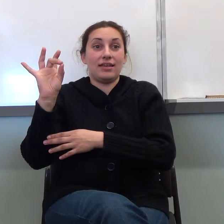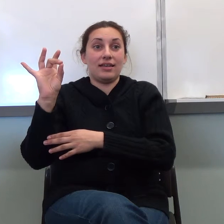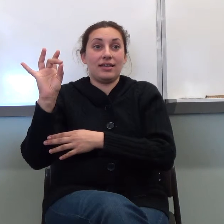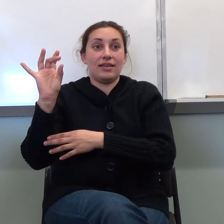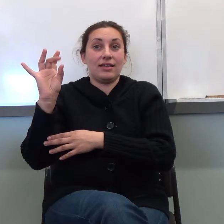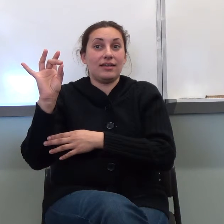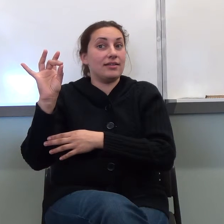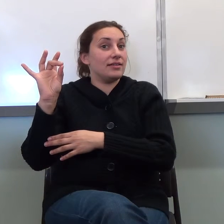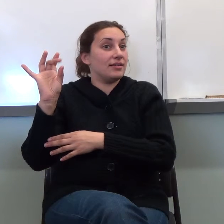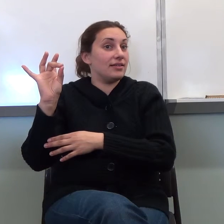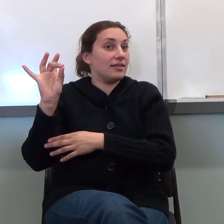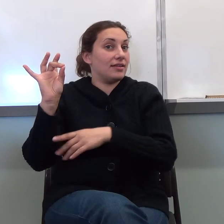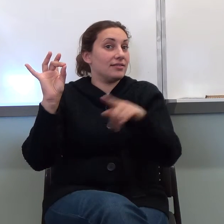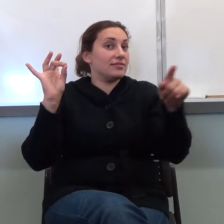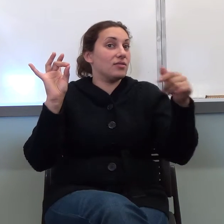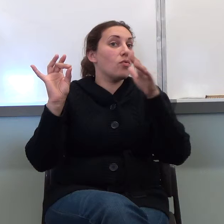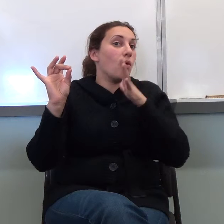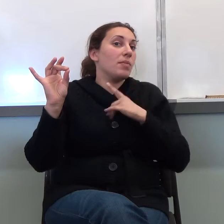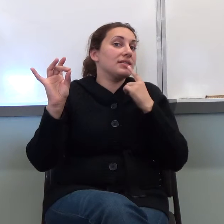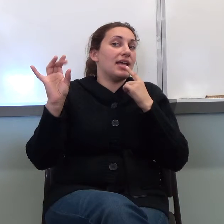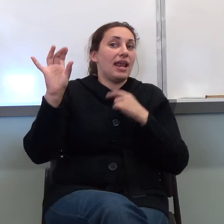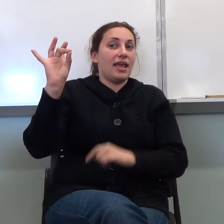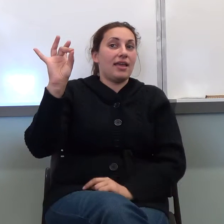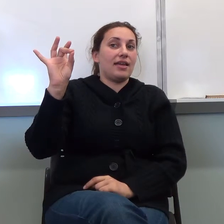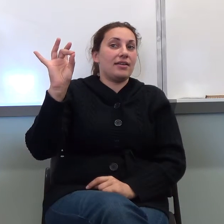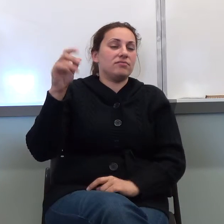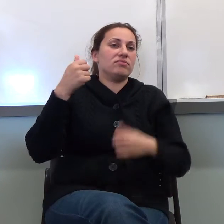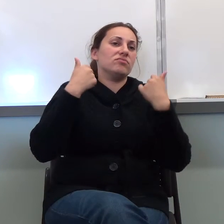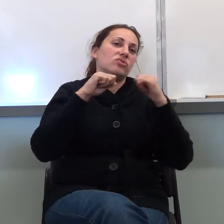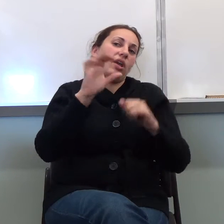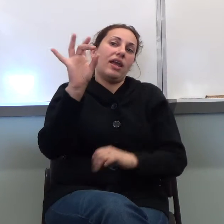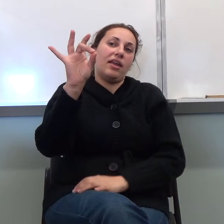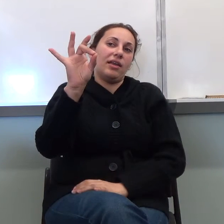8. 8? Let's try 8, see what happens.